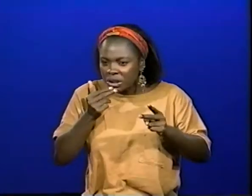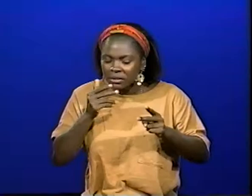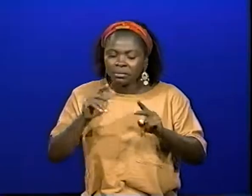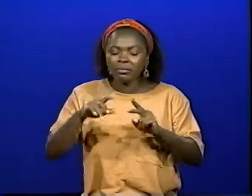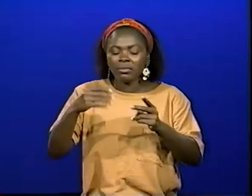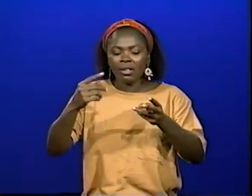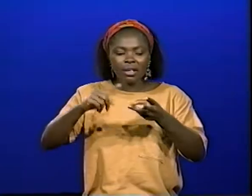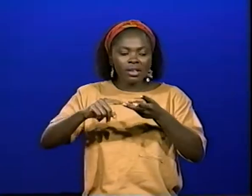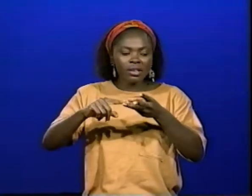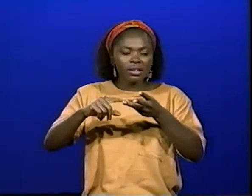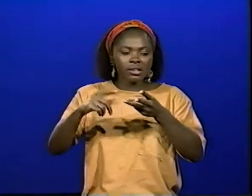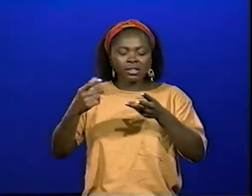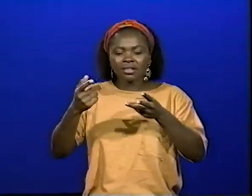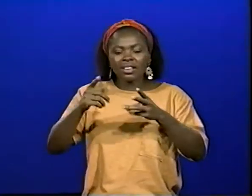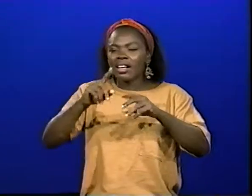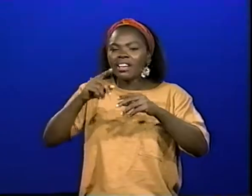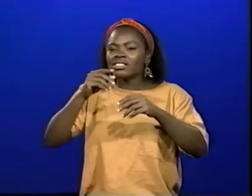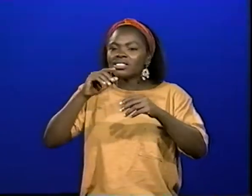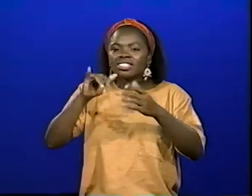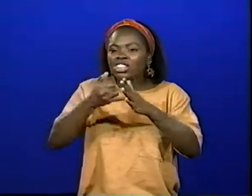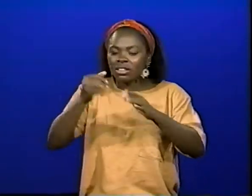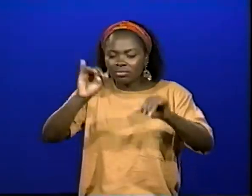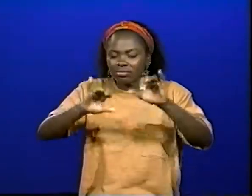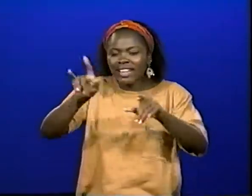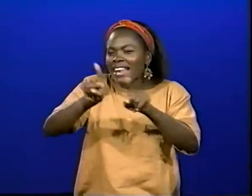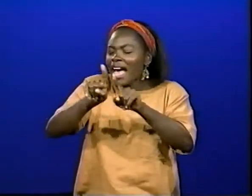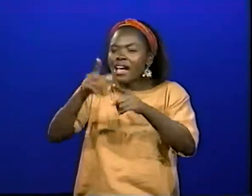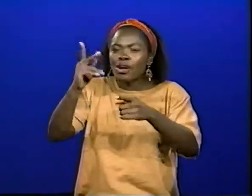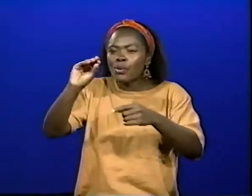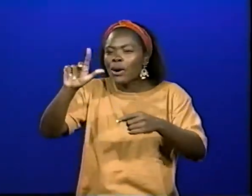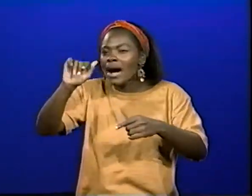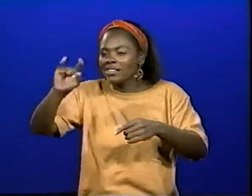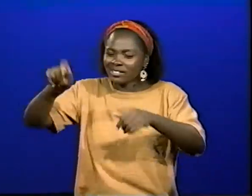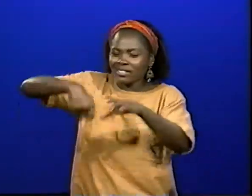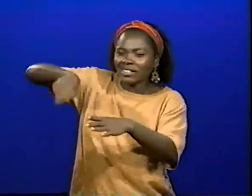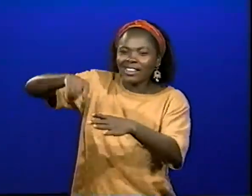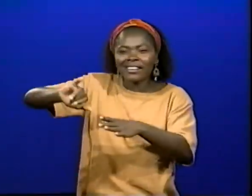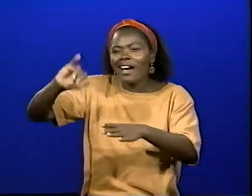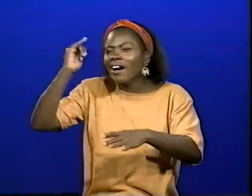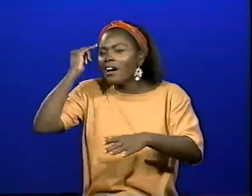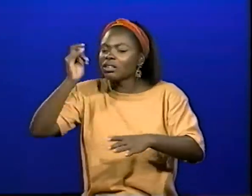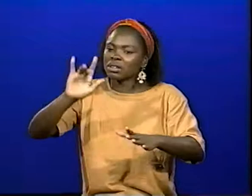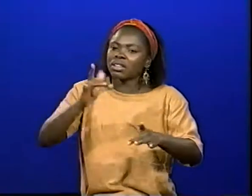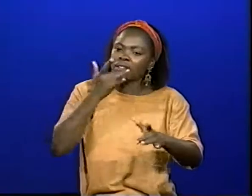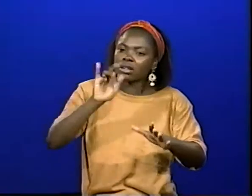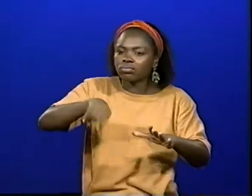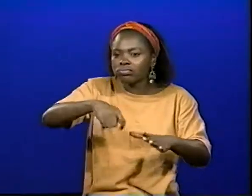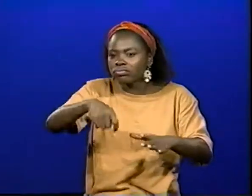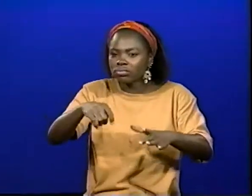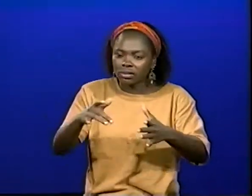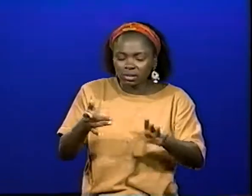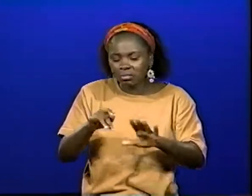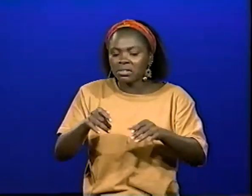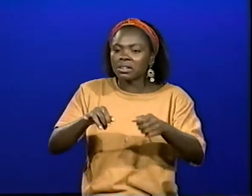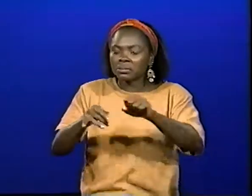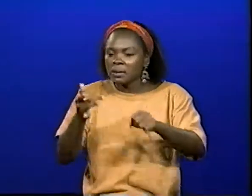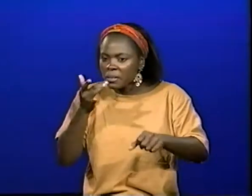some sugar and any kind of mix like Kool-Aid, something like that. Mix it all together